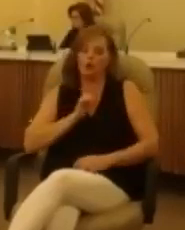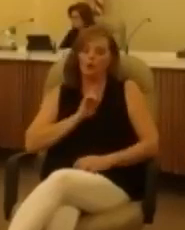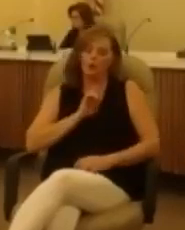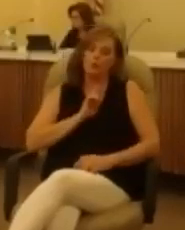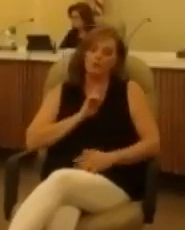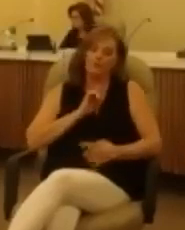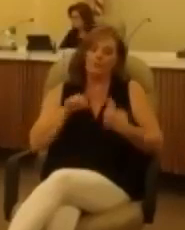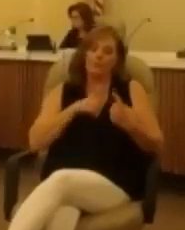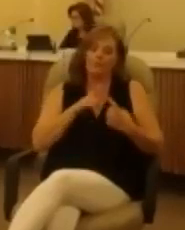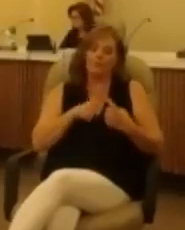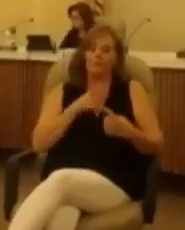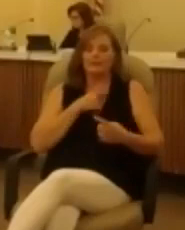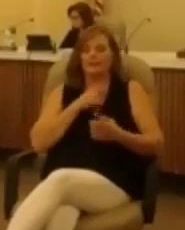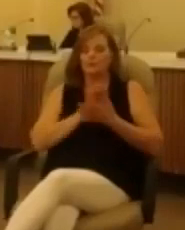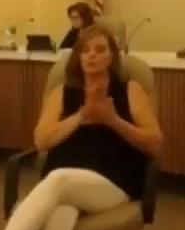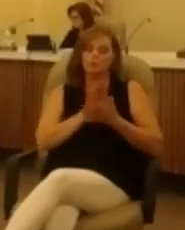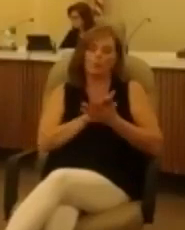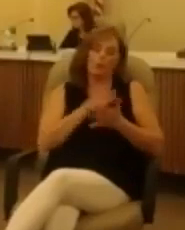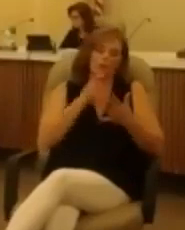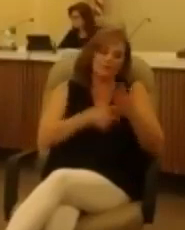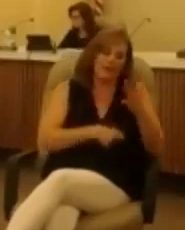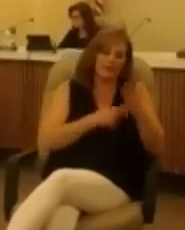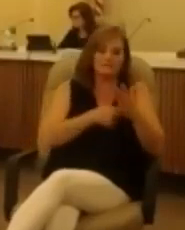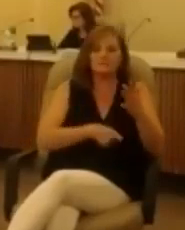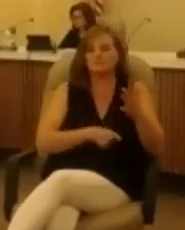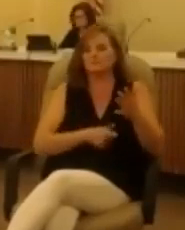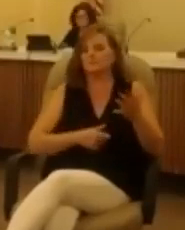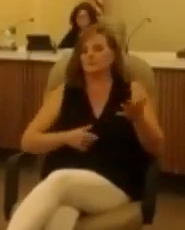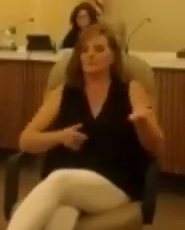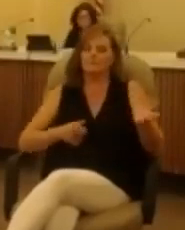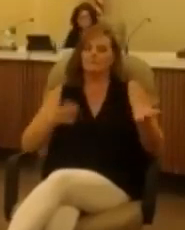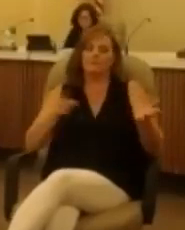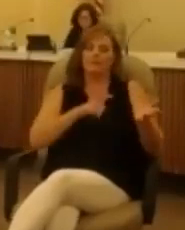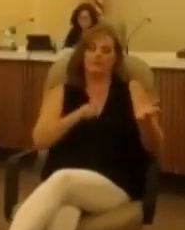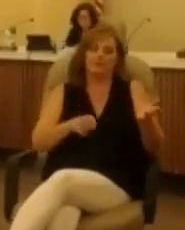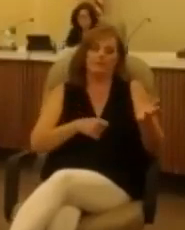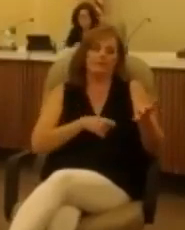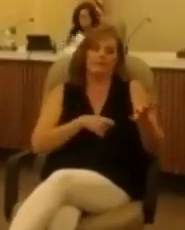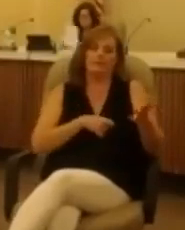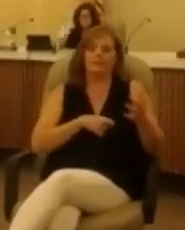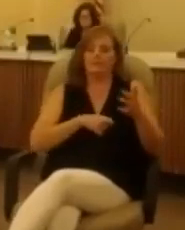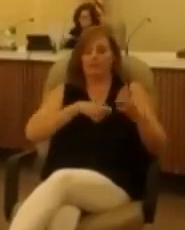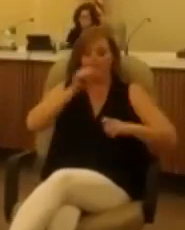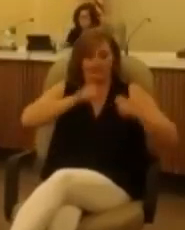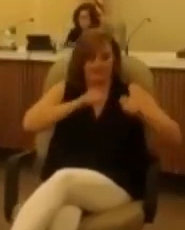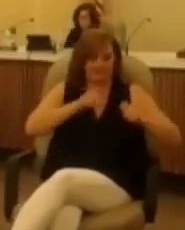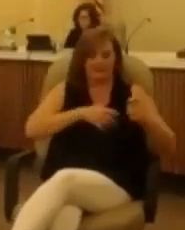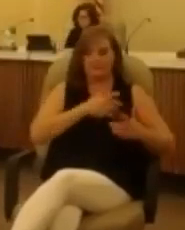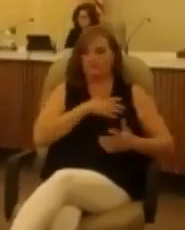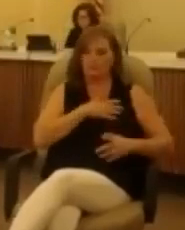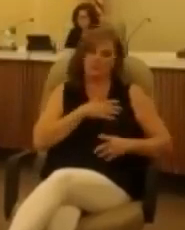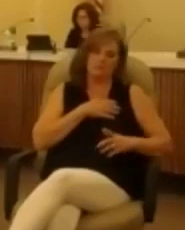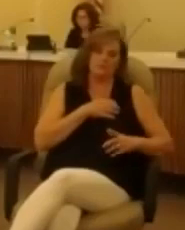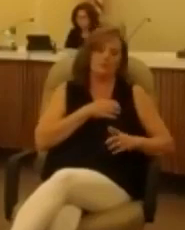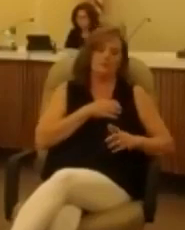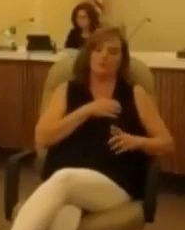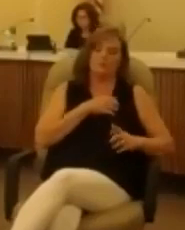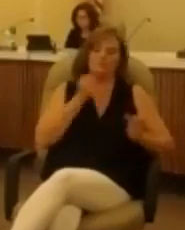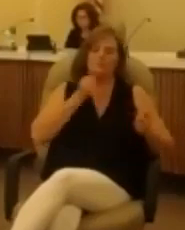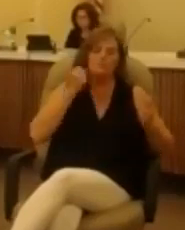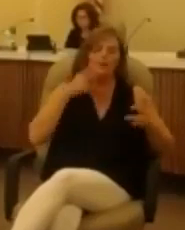this school tax collection, they're going to be hit. And the assessor gets hit because invariably when somebody